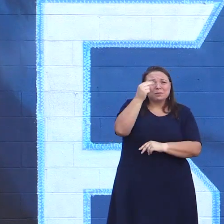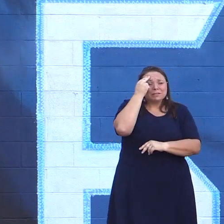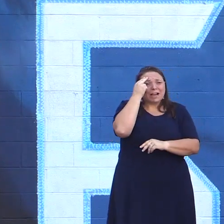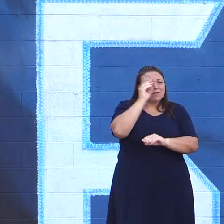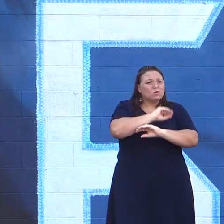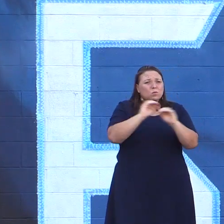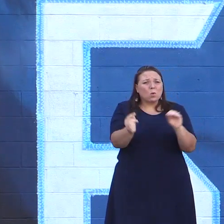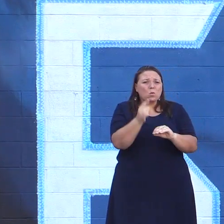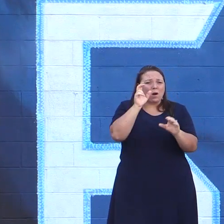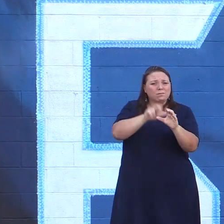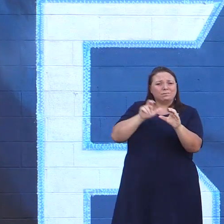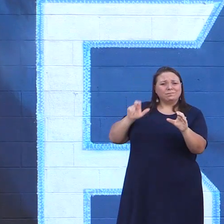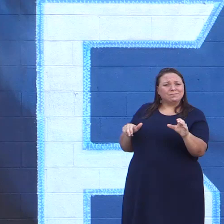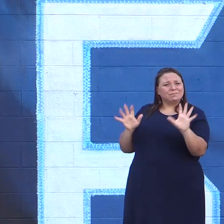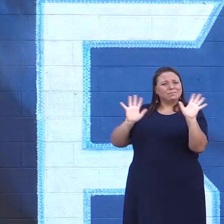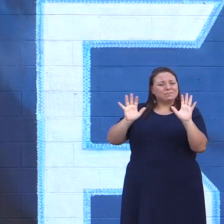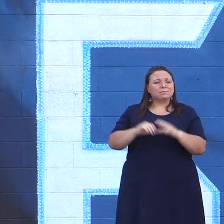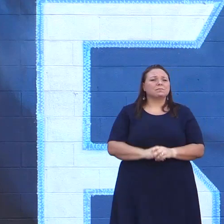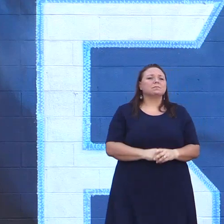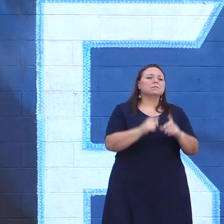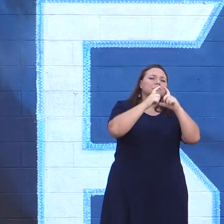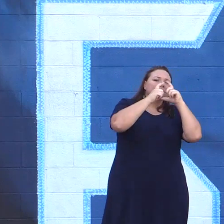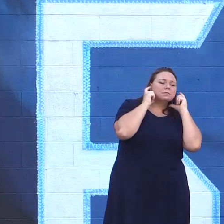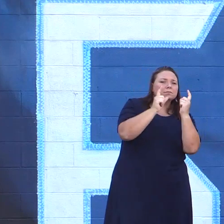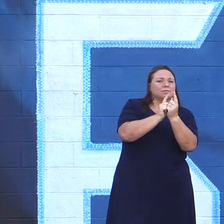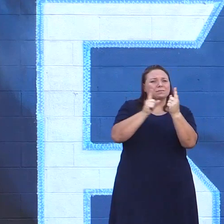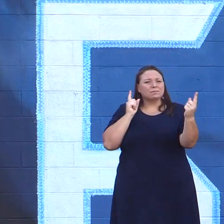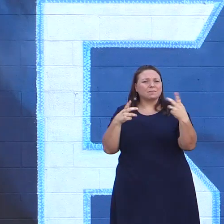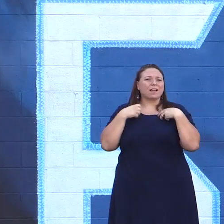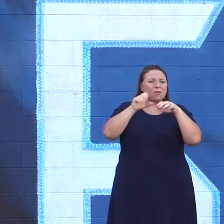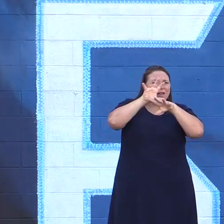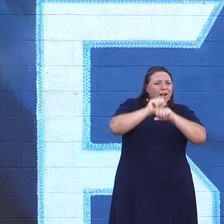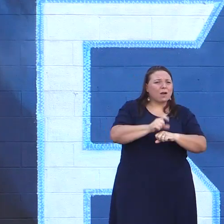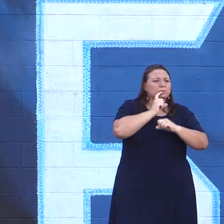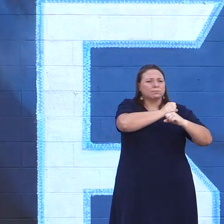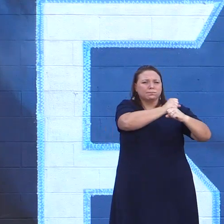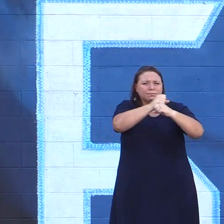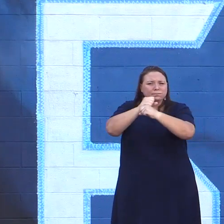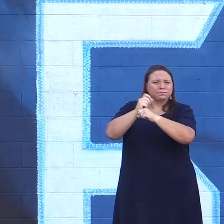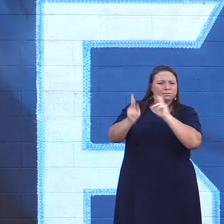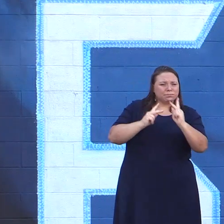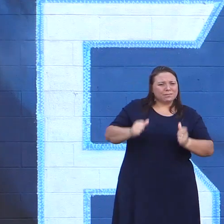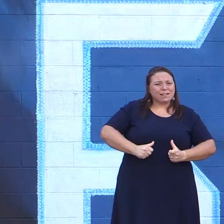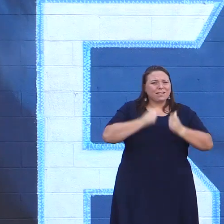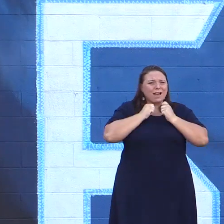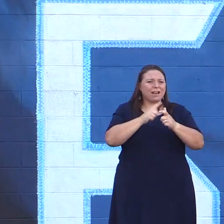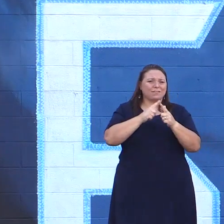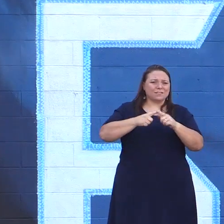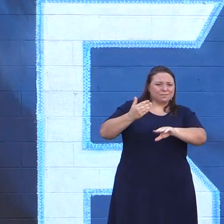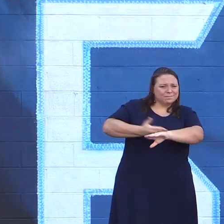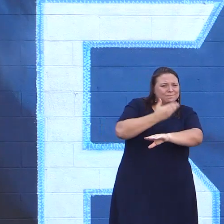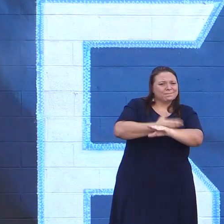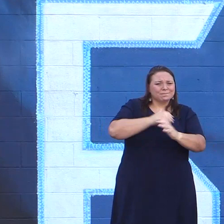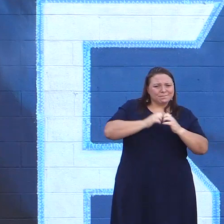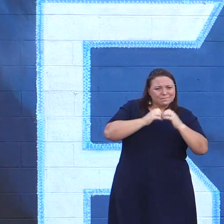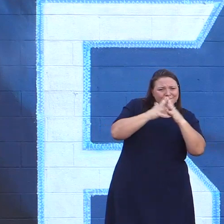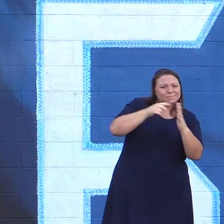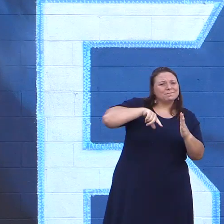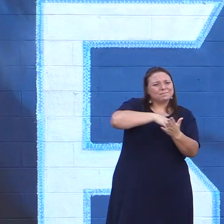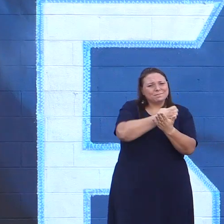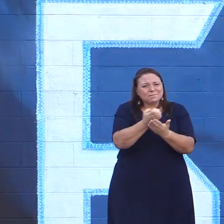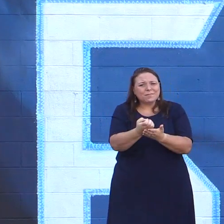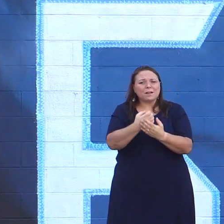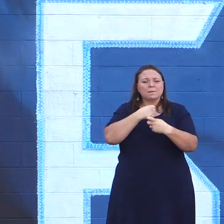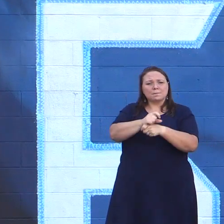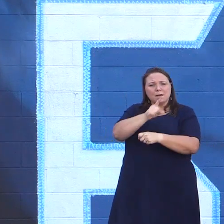behind. Healthy habits, face covering, social distancing will protect lives, revitalize our economy, ensure our students